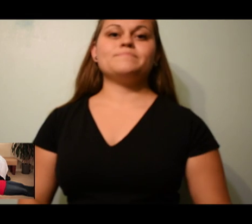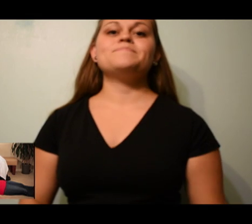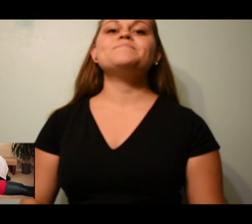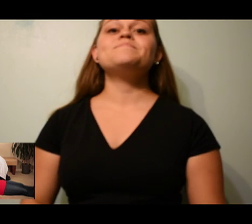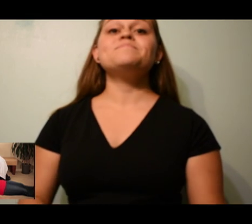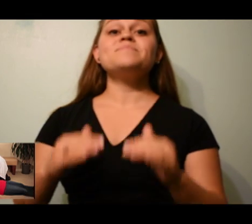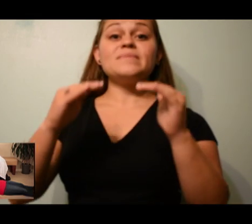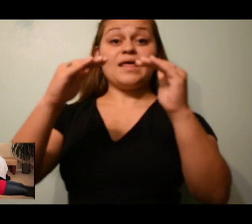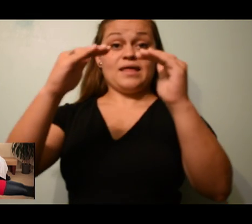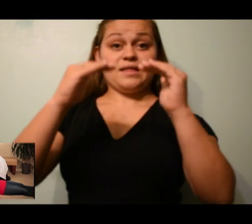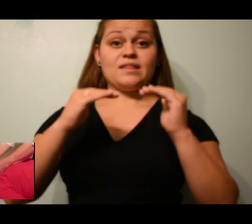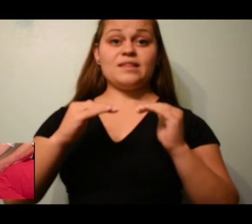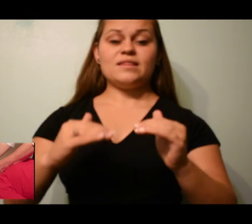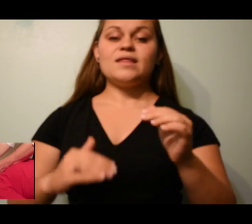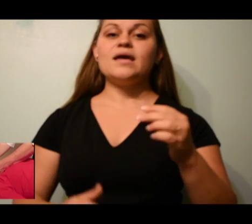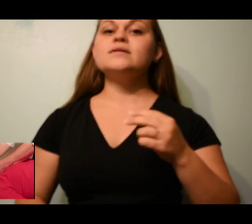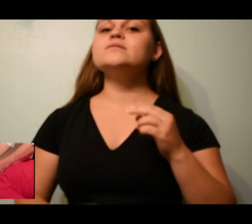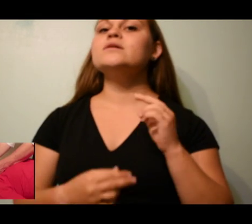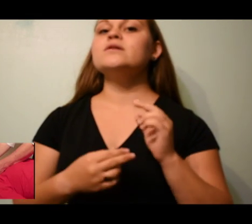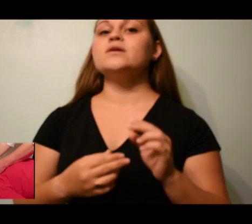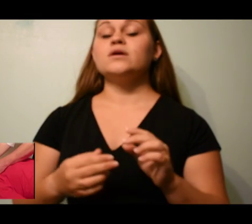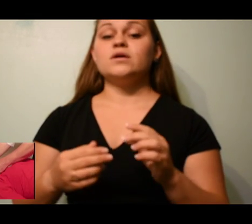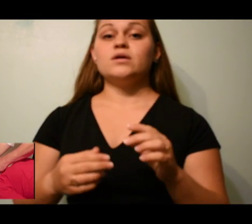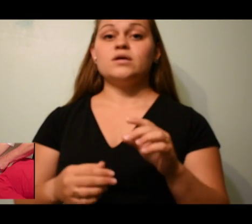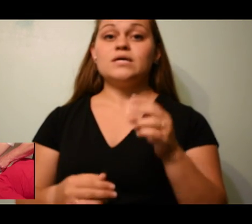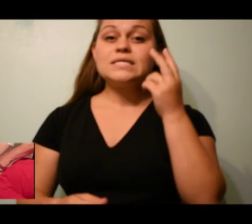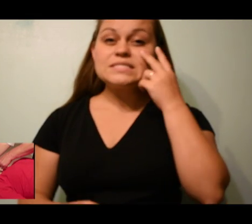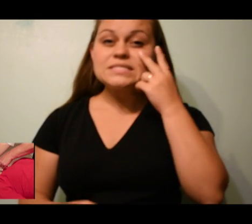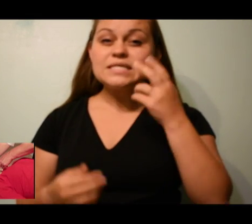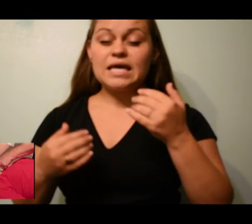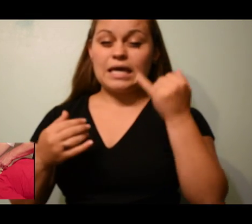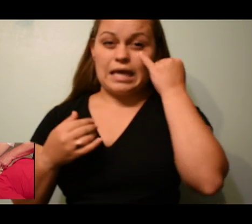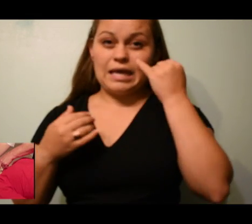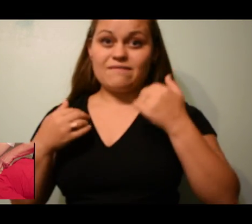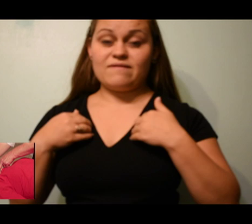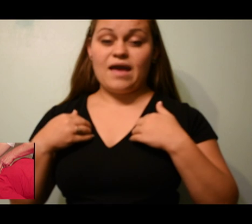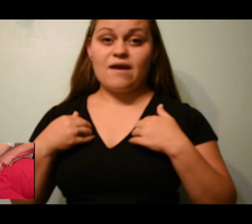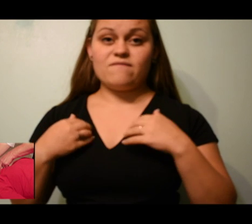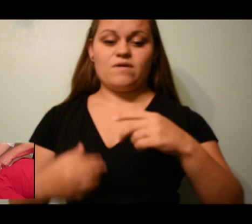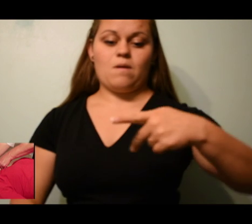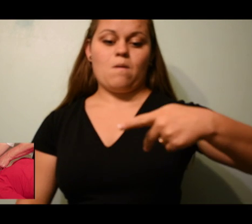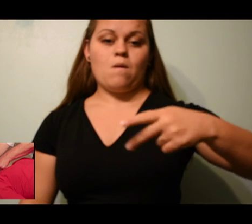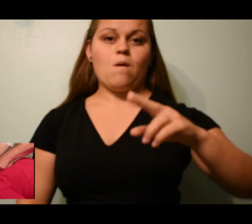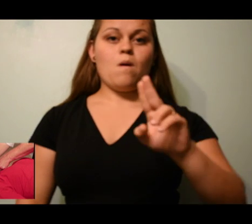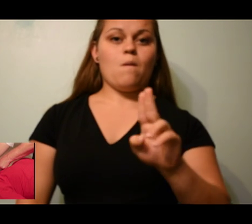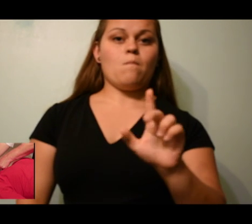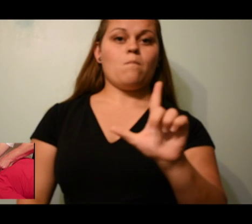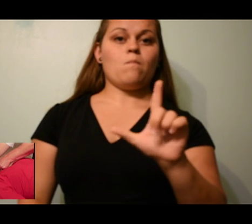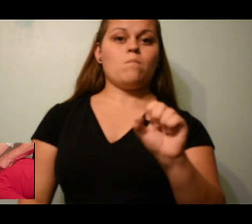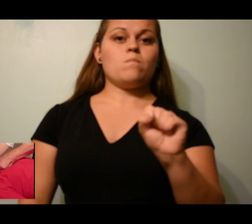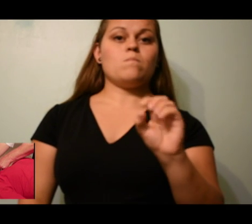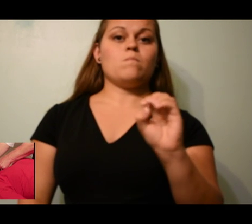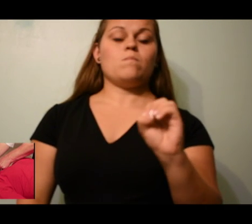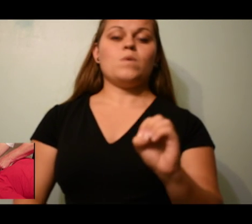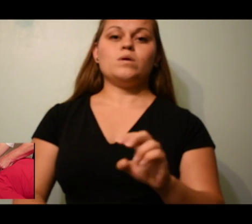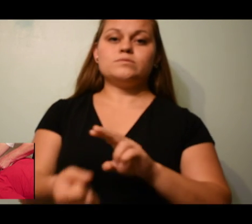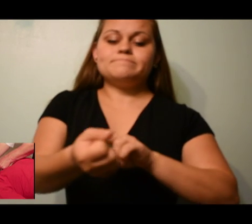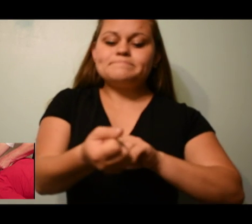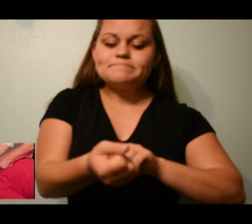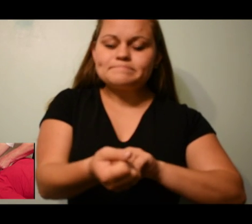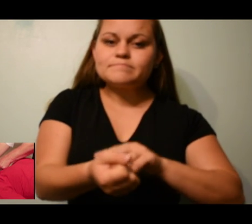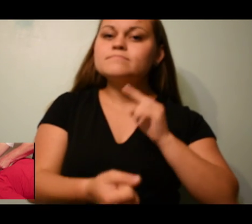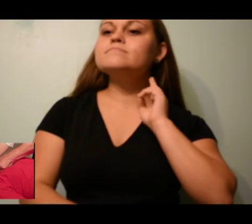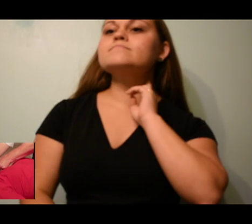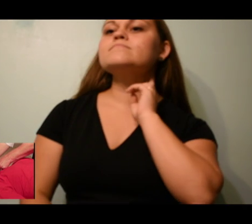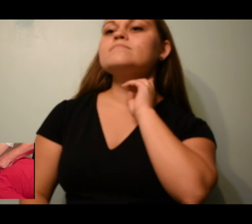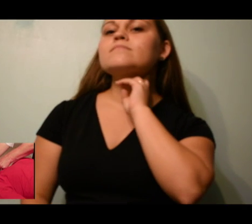or child, place your 2 fingers on the center of the victim's neck. Slide your fingers down the side of the neck